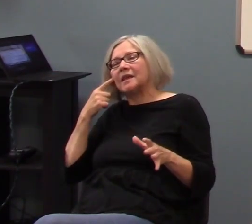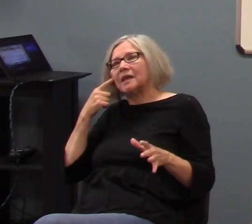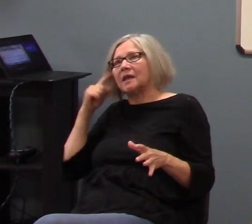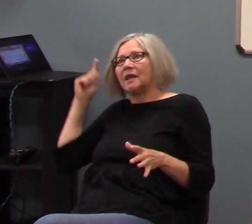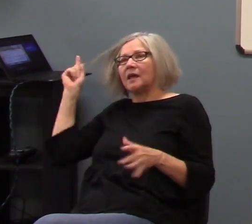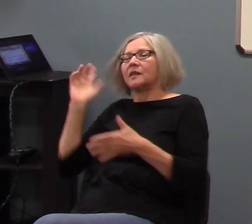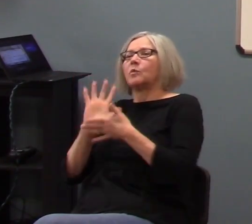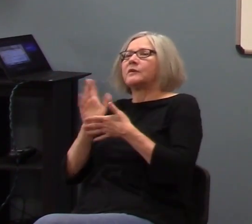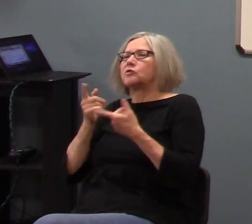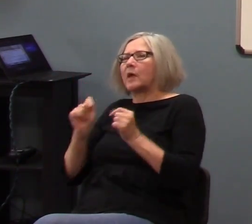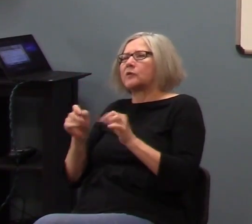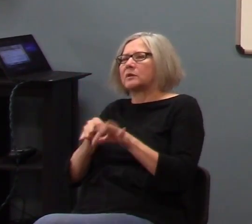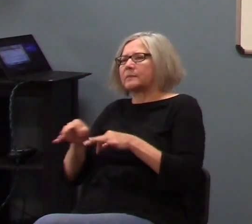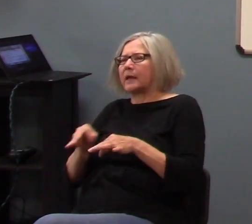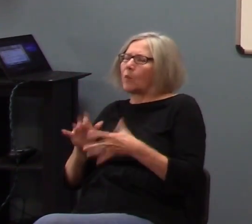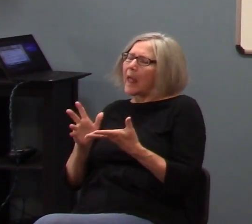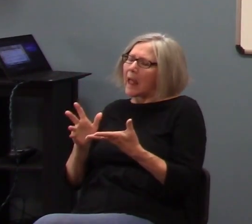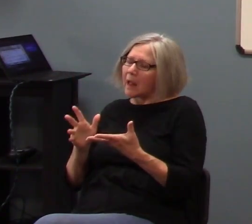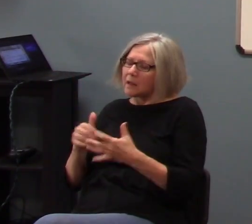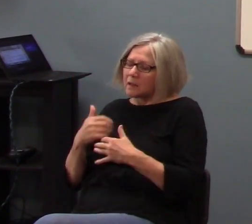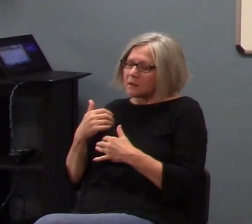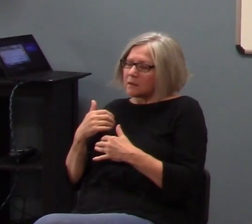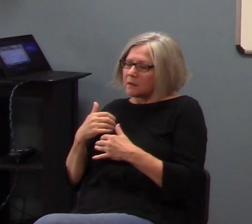by saying, well, I think there was all this,